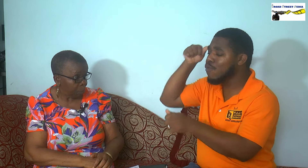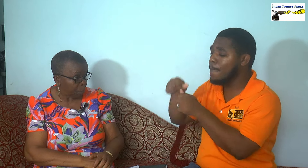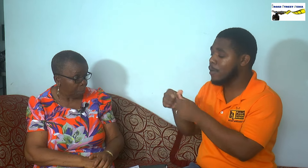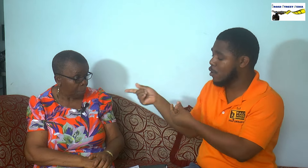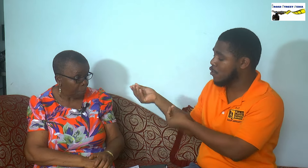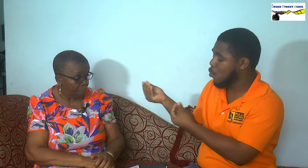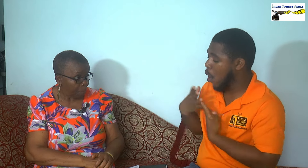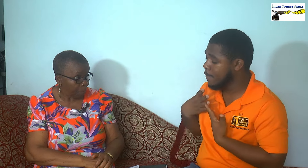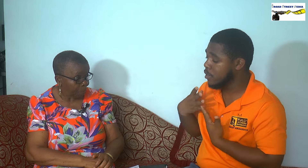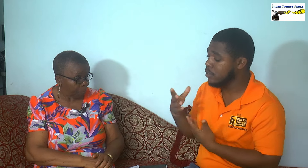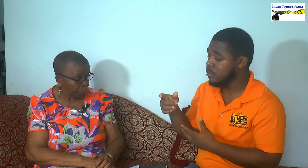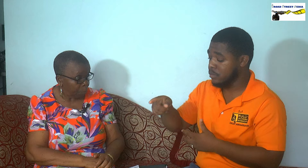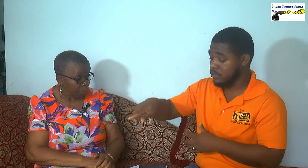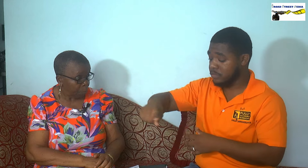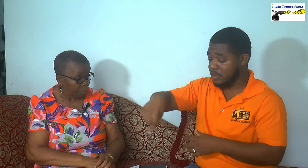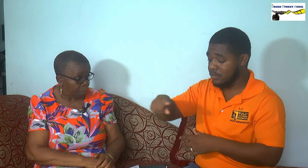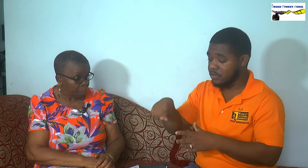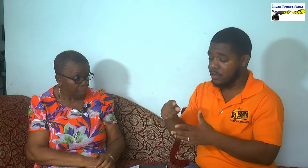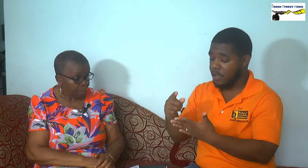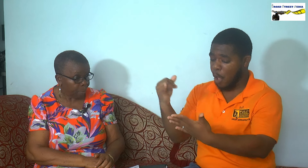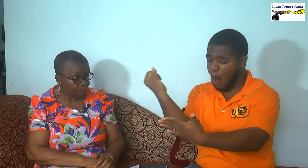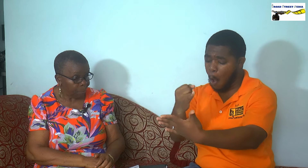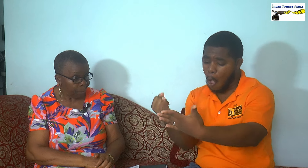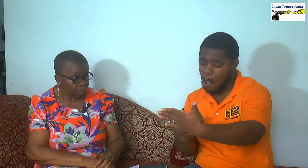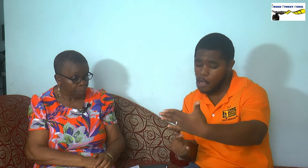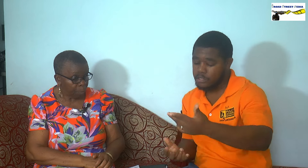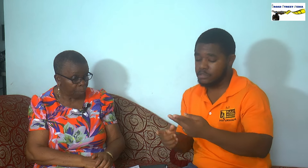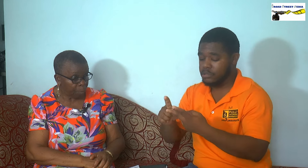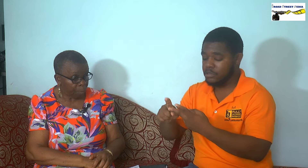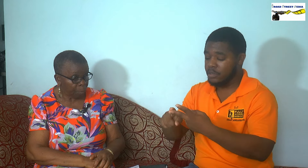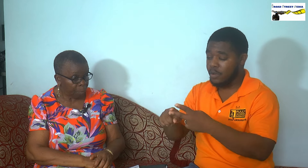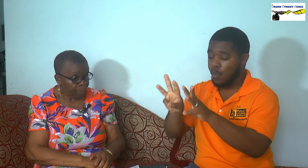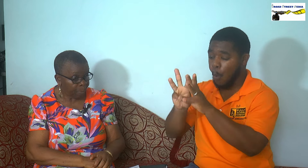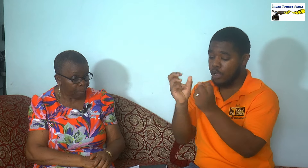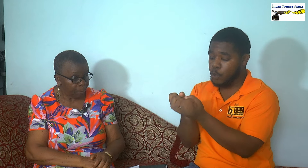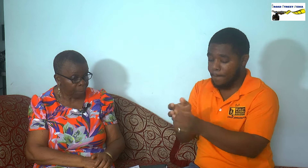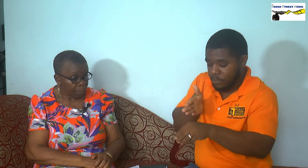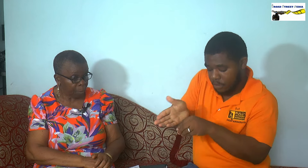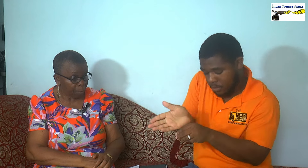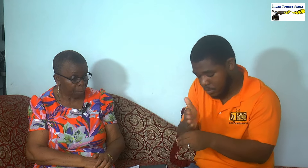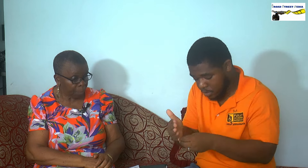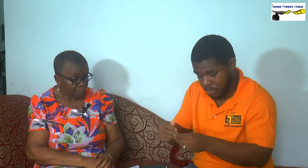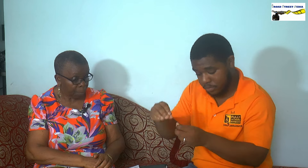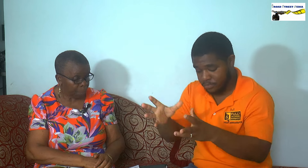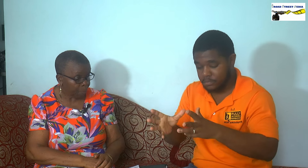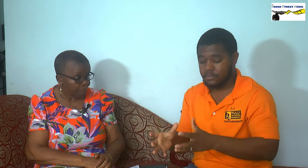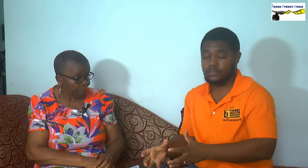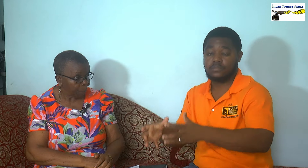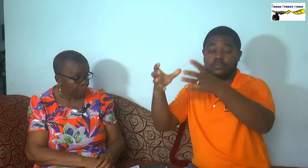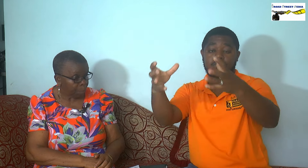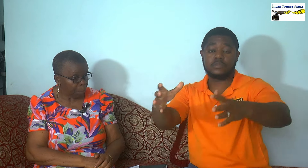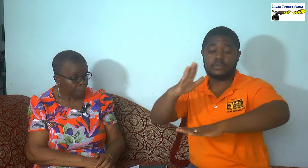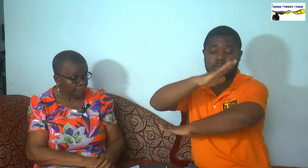And I also remember you told me that they would do art. They would have a workshop where they